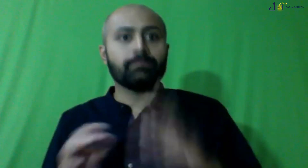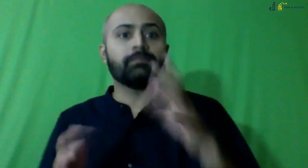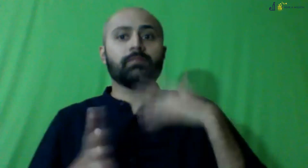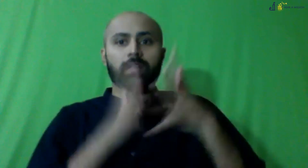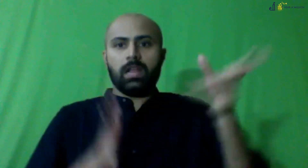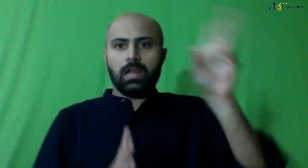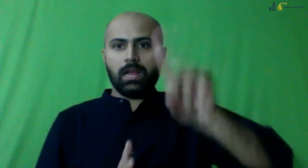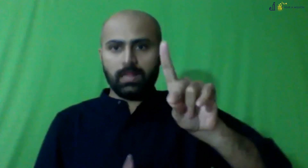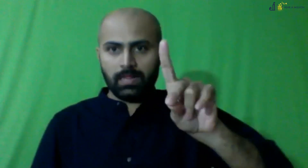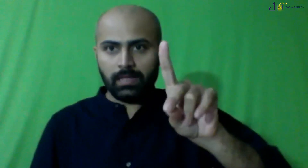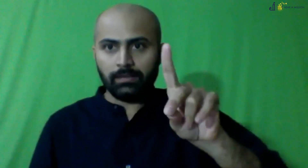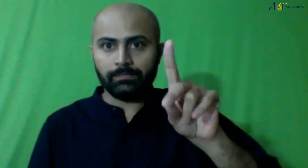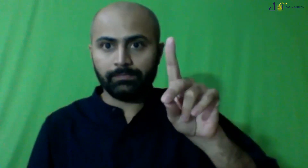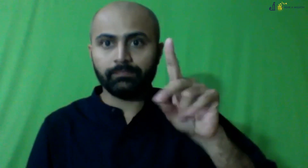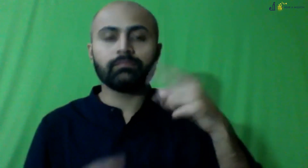answer.